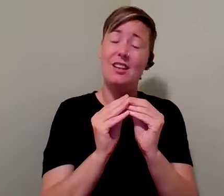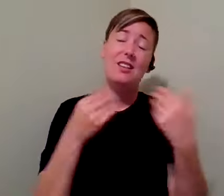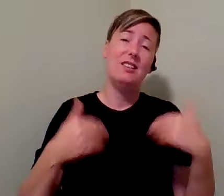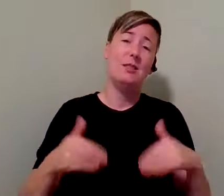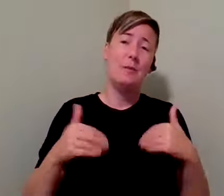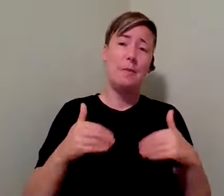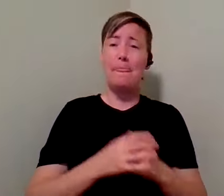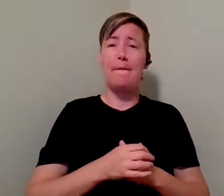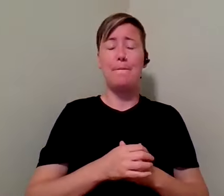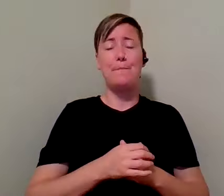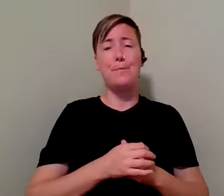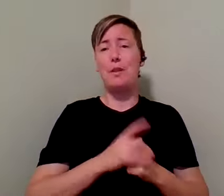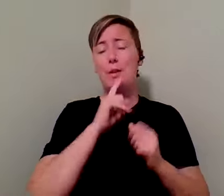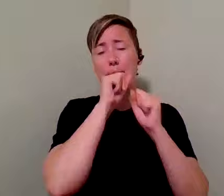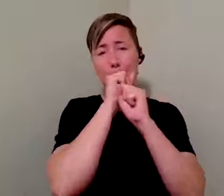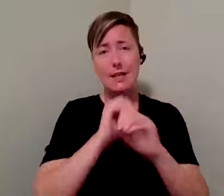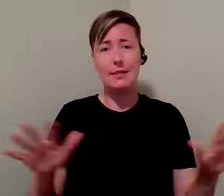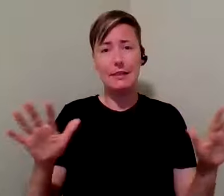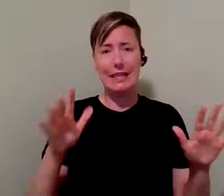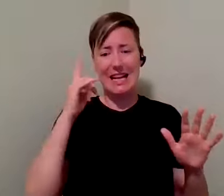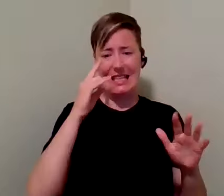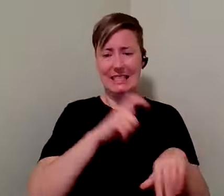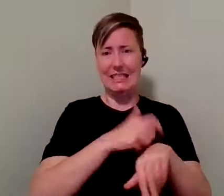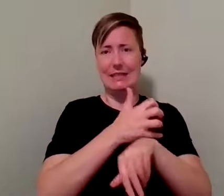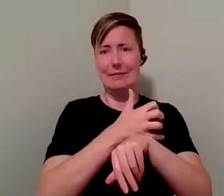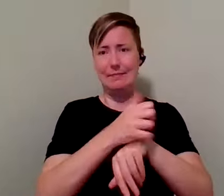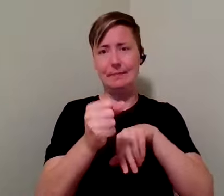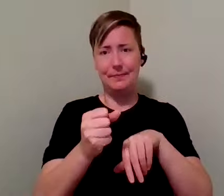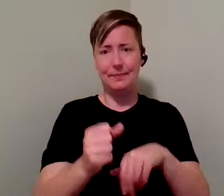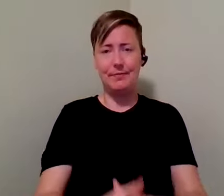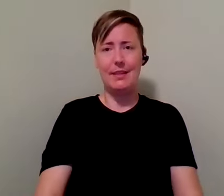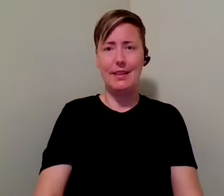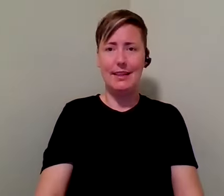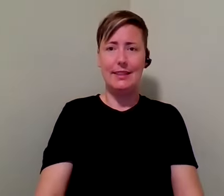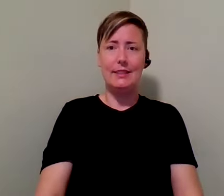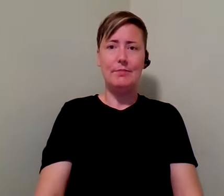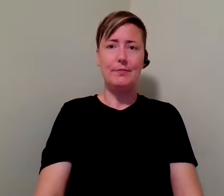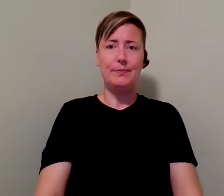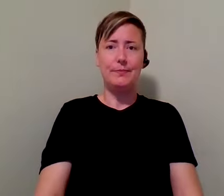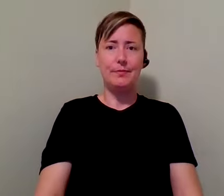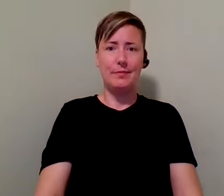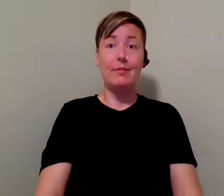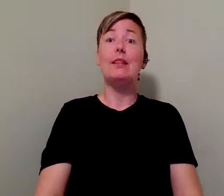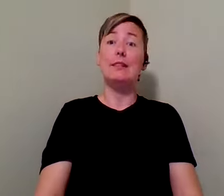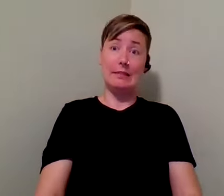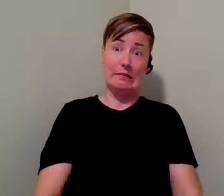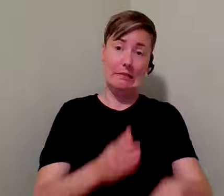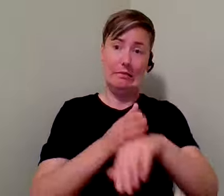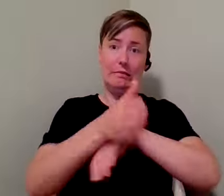such a blessing. I'm almost out of time. It is Oh, yeah, past time. It's